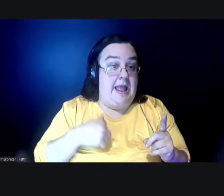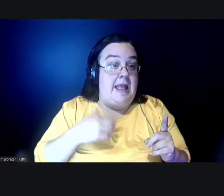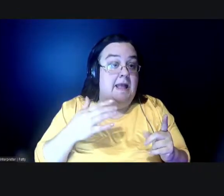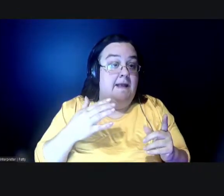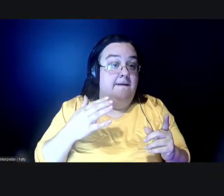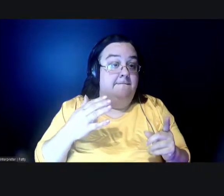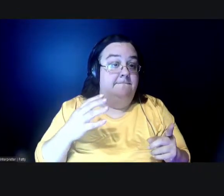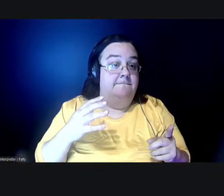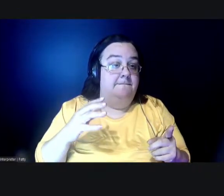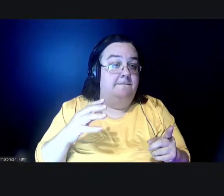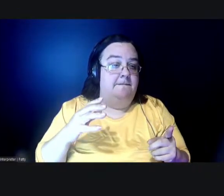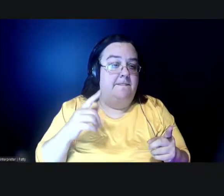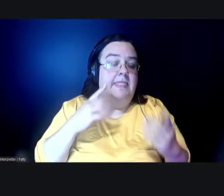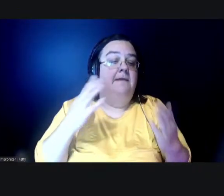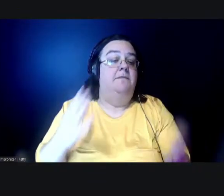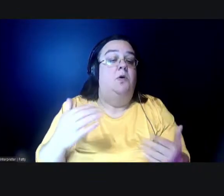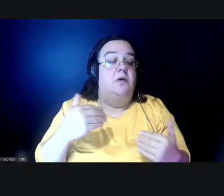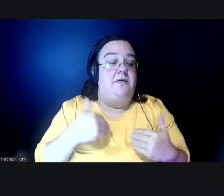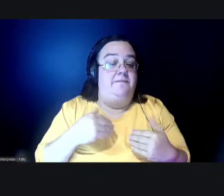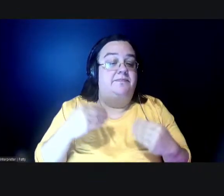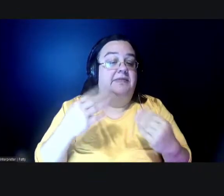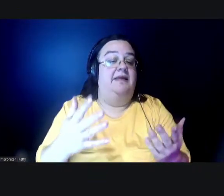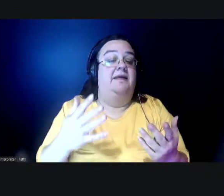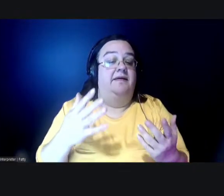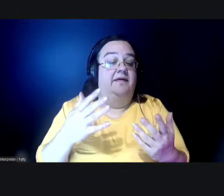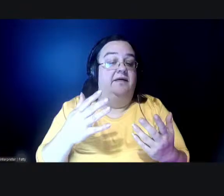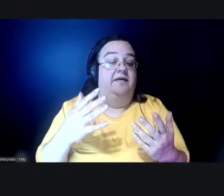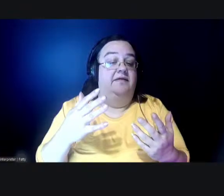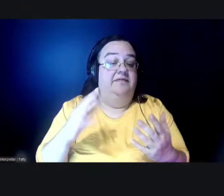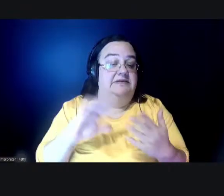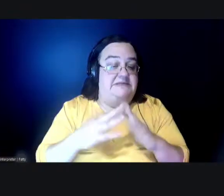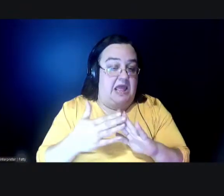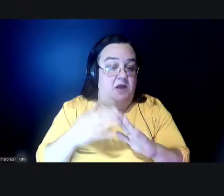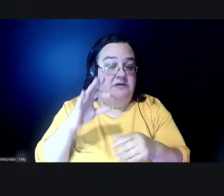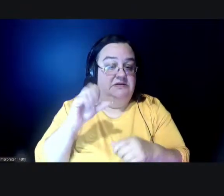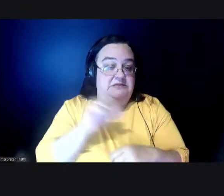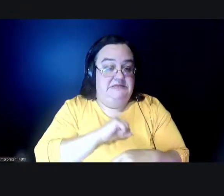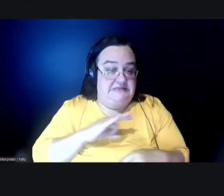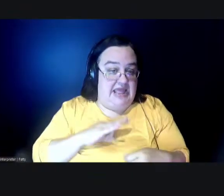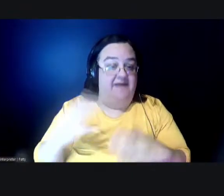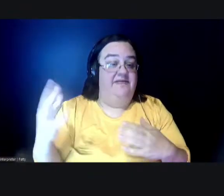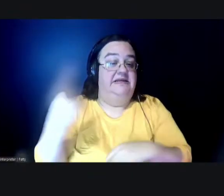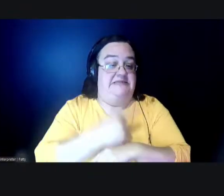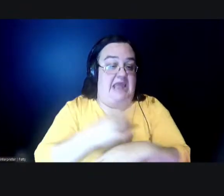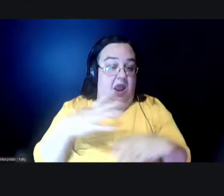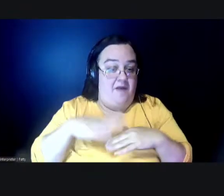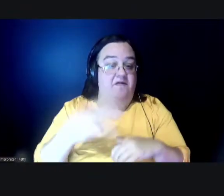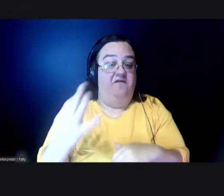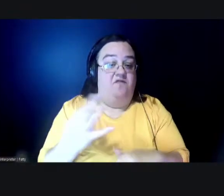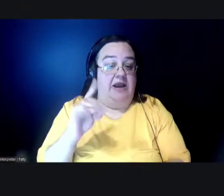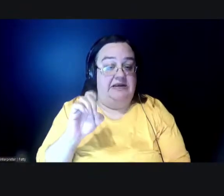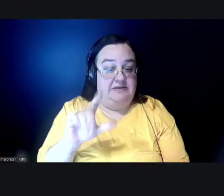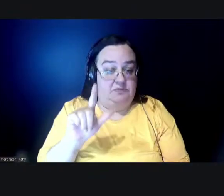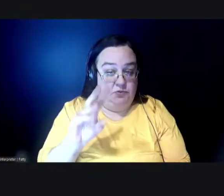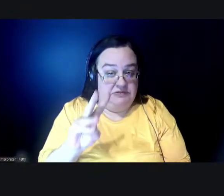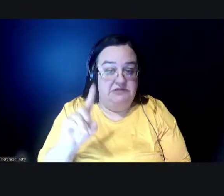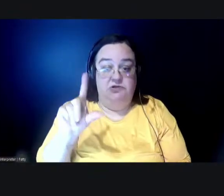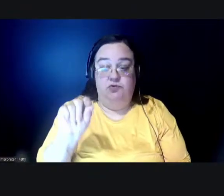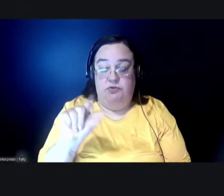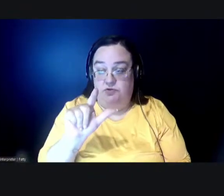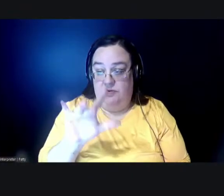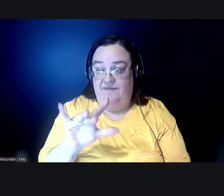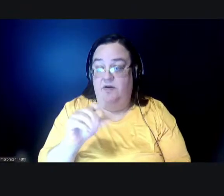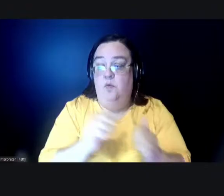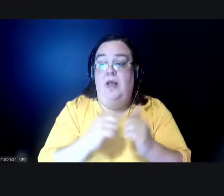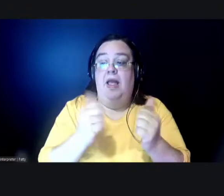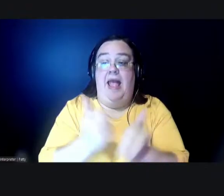us to vote to give town staff the day off on Friday, December 26, 2025, with everything